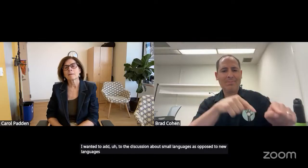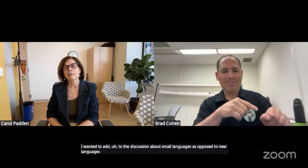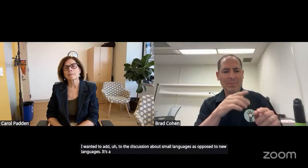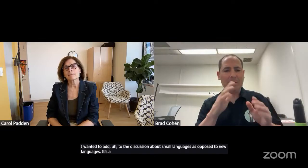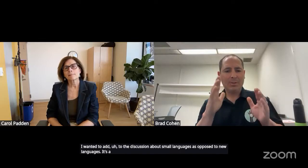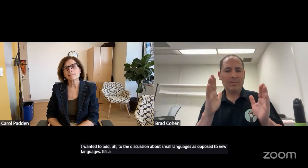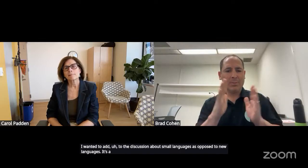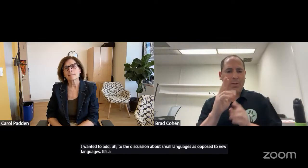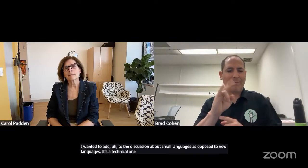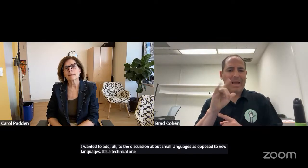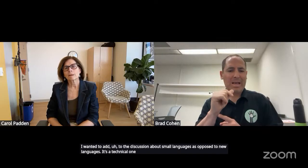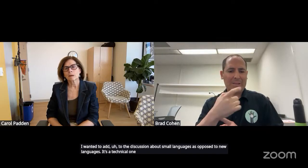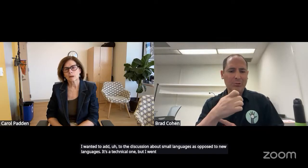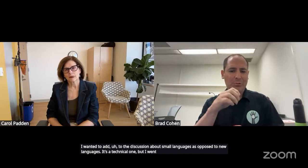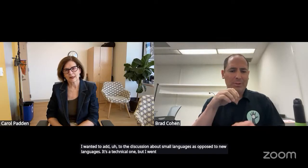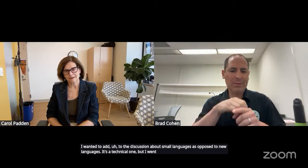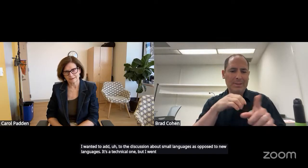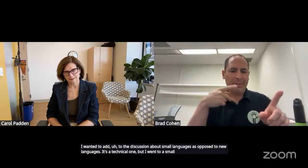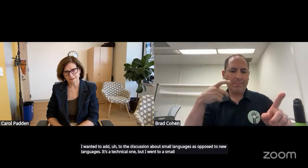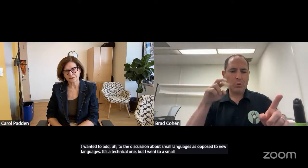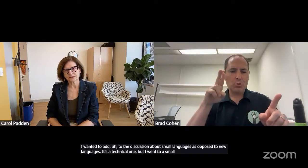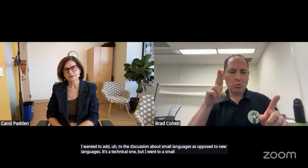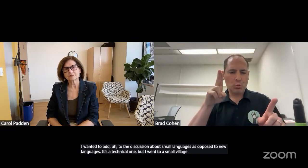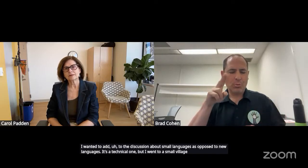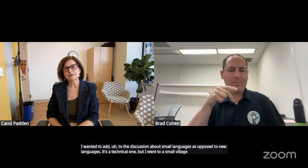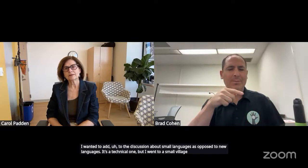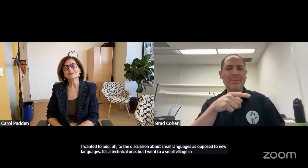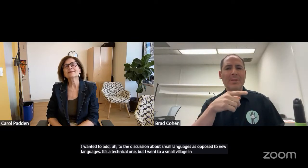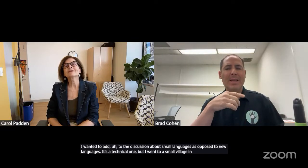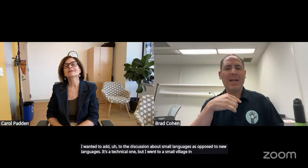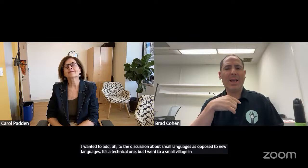one, but I went to a small village in Peru,